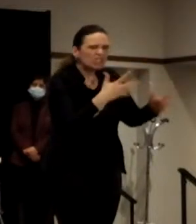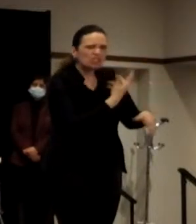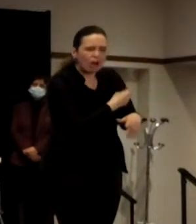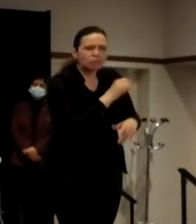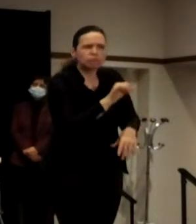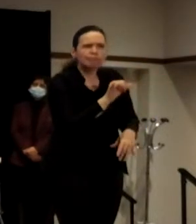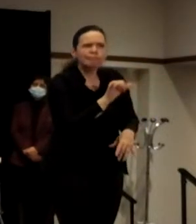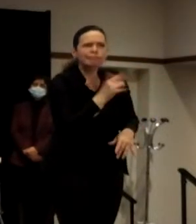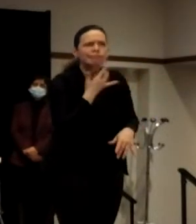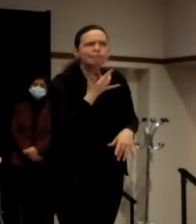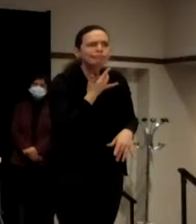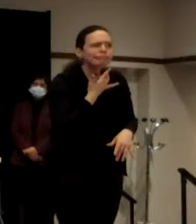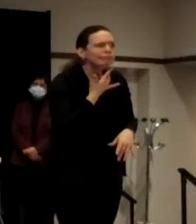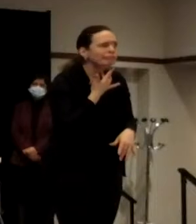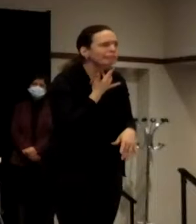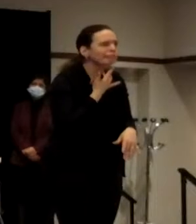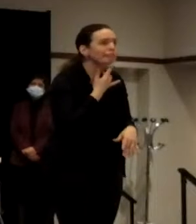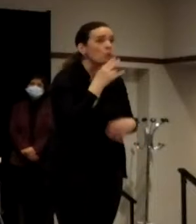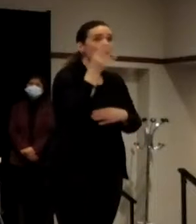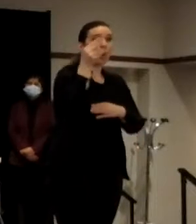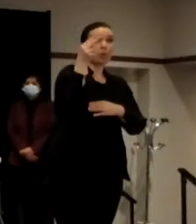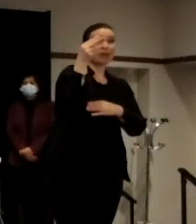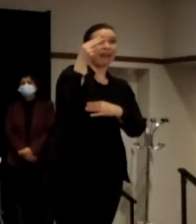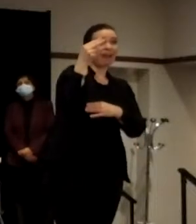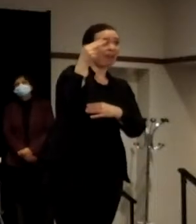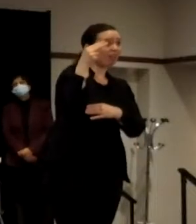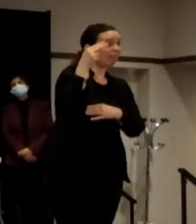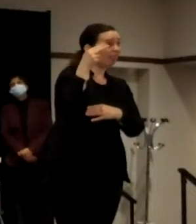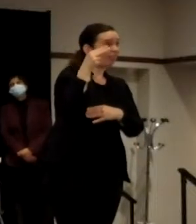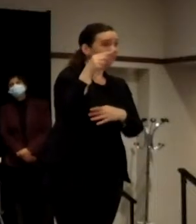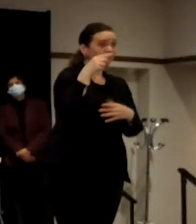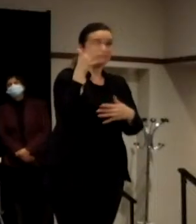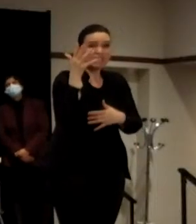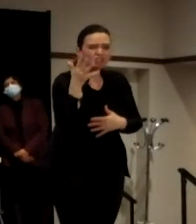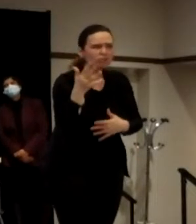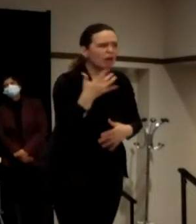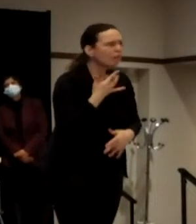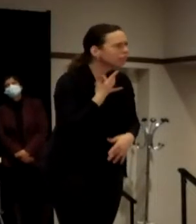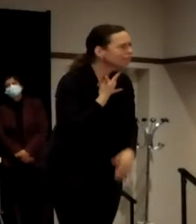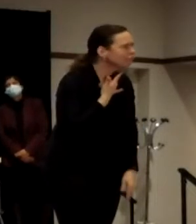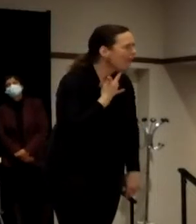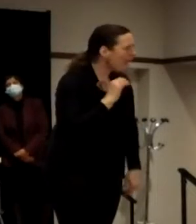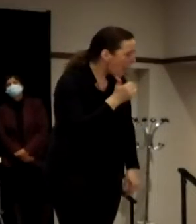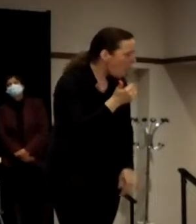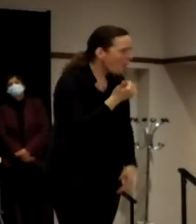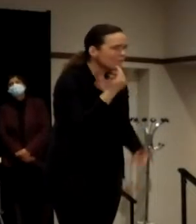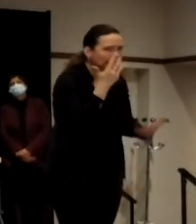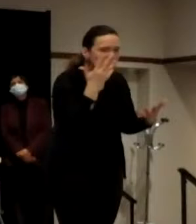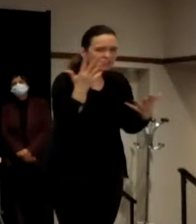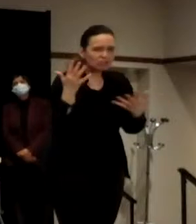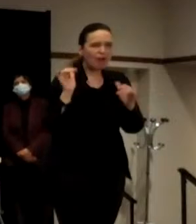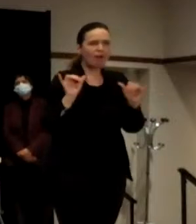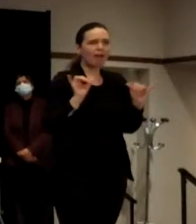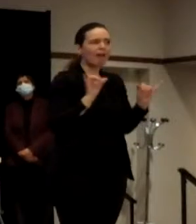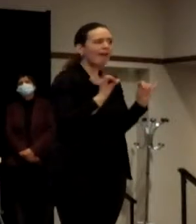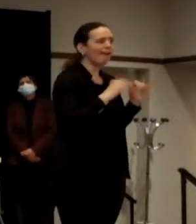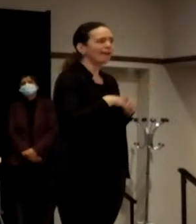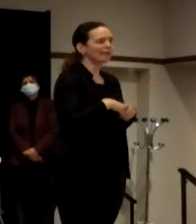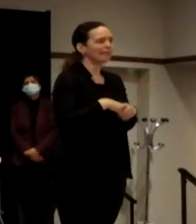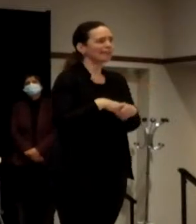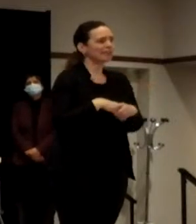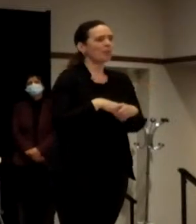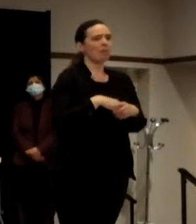we activated that right when the governor said we could. Again, a lot of these folks are getting the vaccine now. So I do